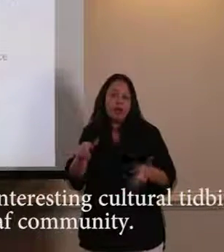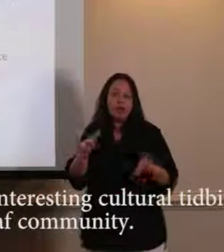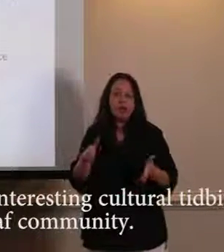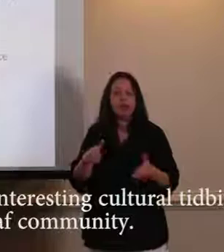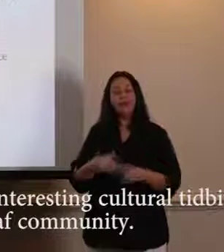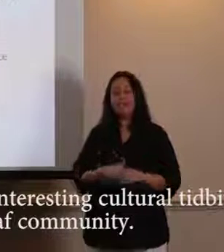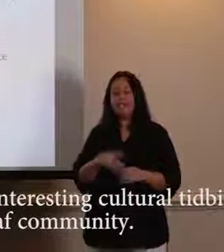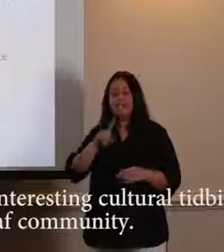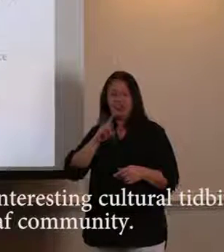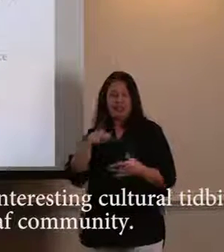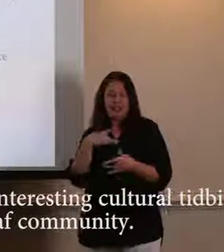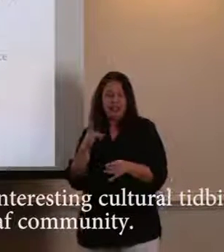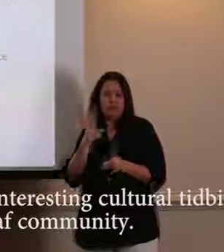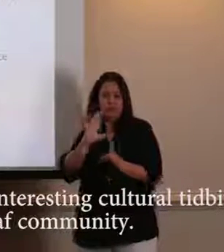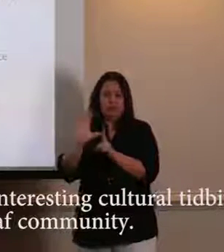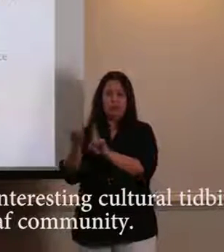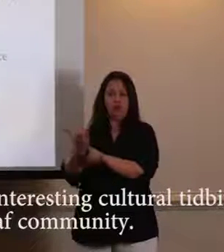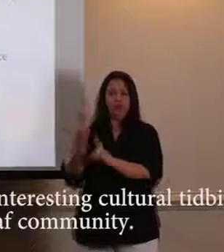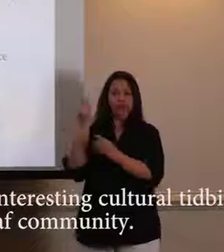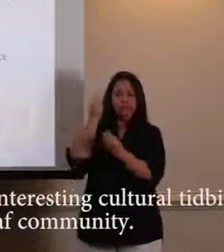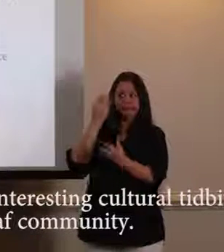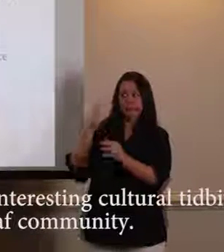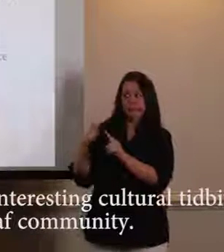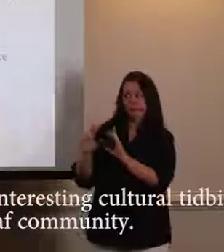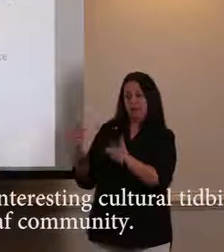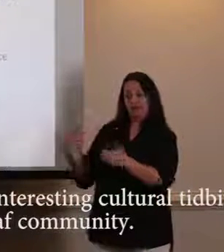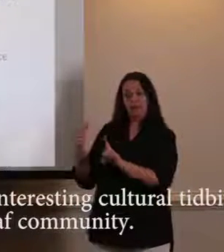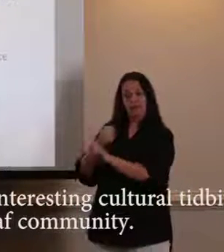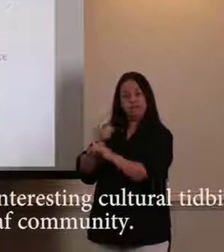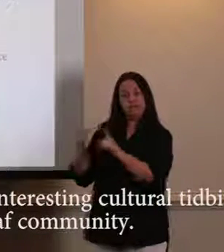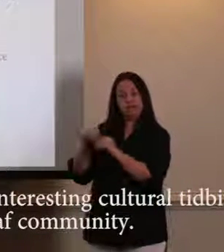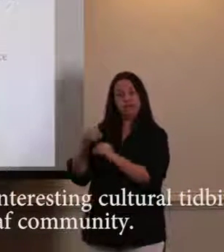of an interesting cultural tidbit about violence within the deaf community.